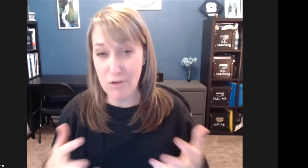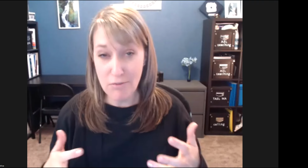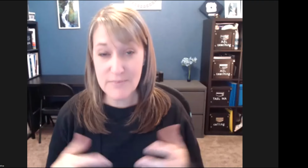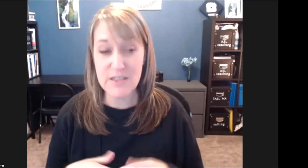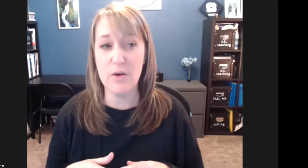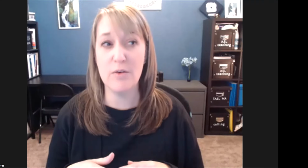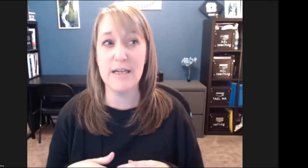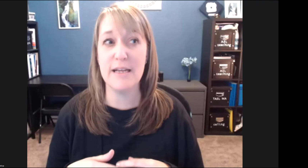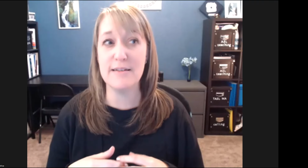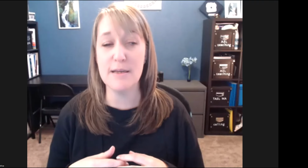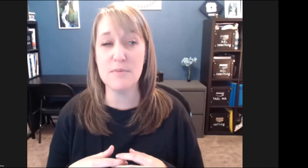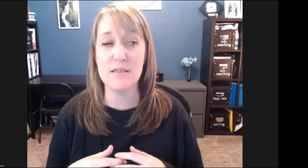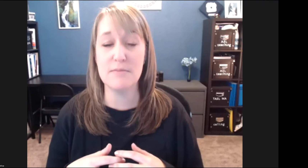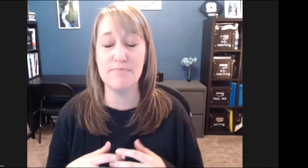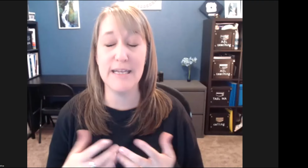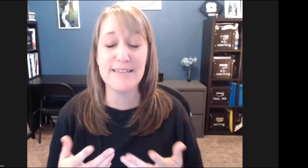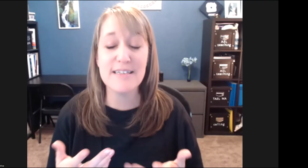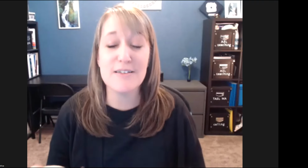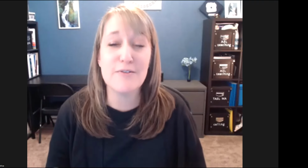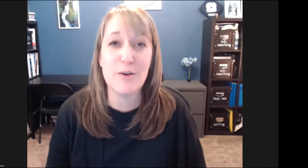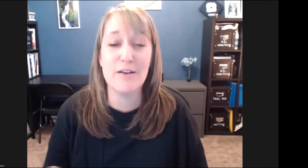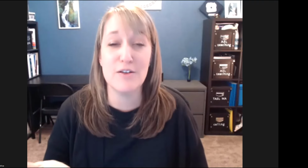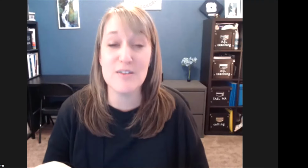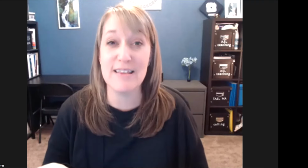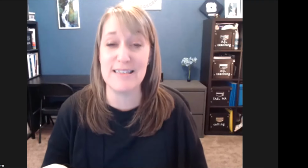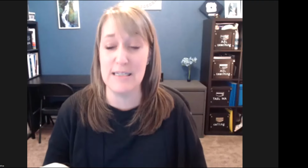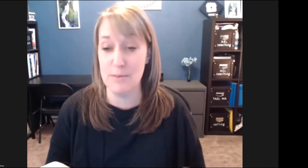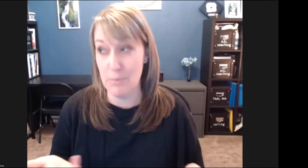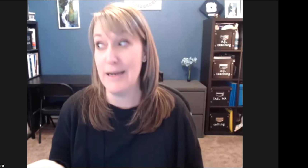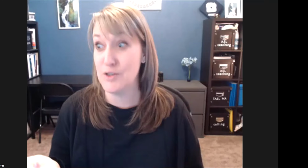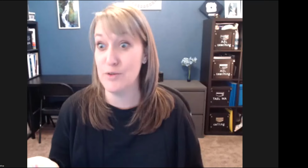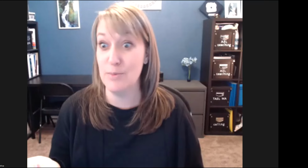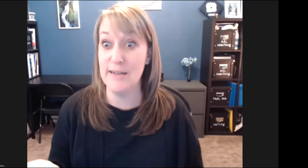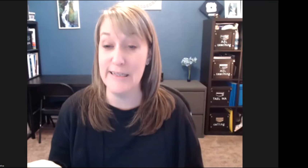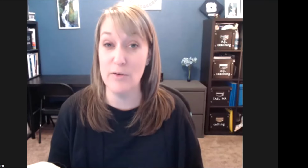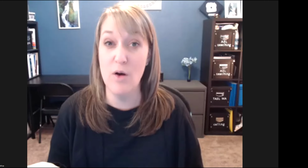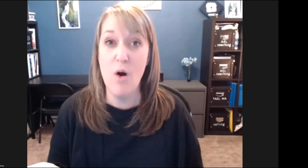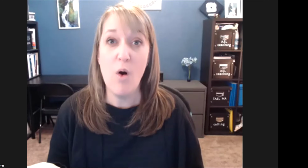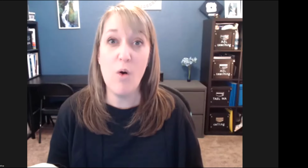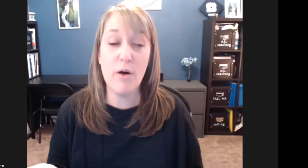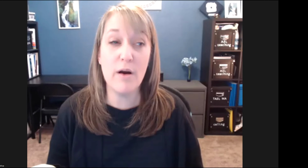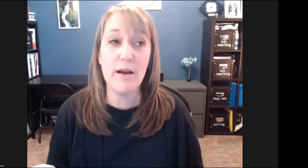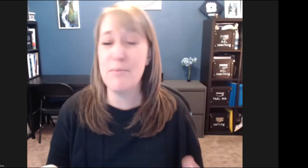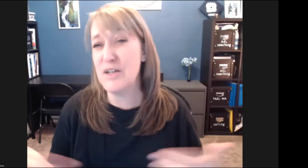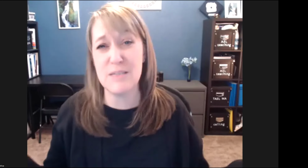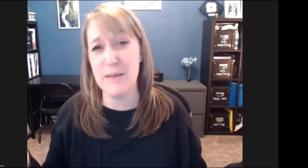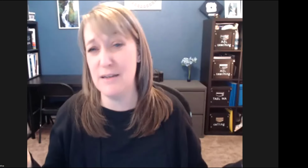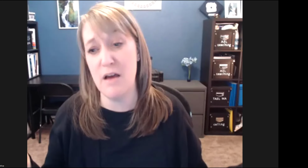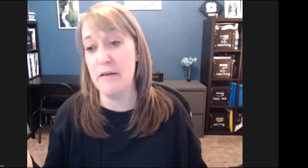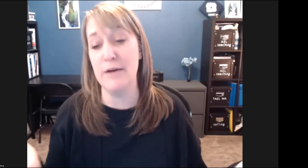illegal. So in some instances of using this sign, something might actually be illegal, or it might just be not allowed.